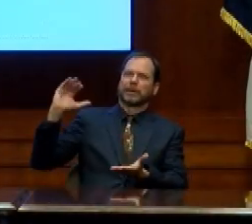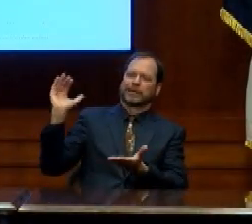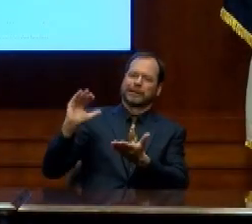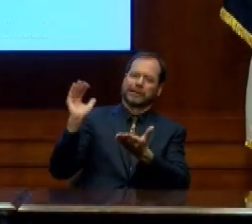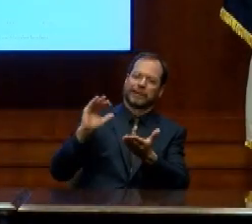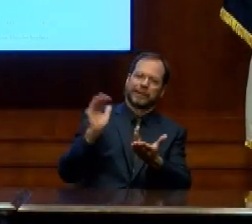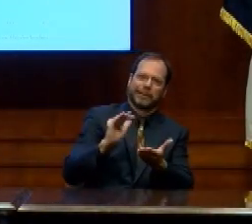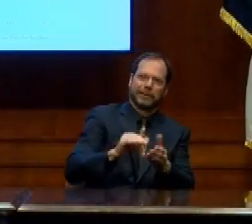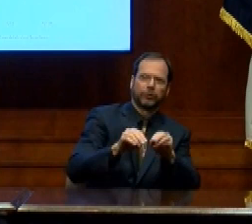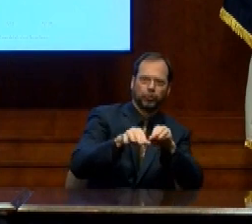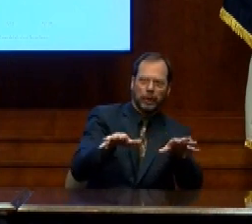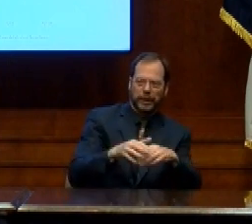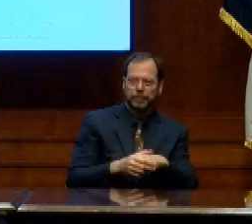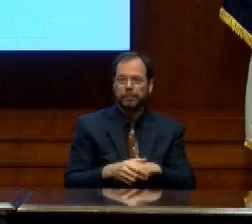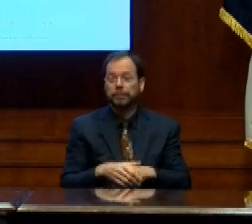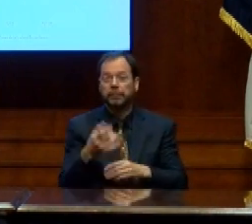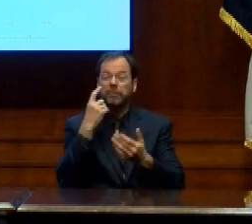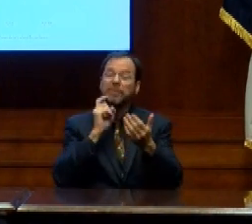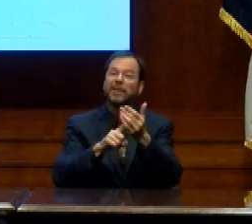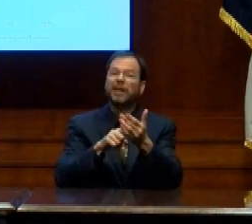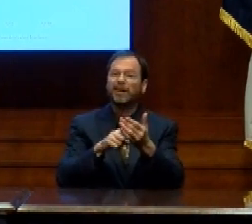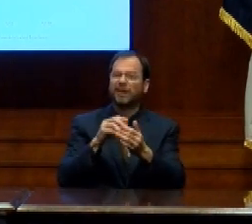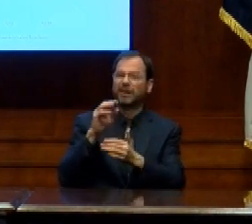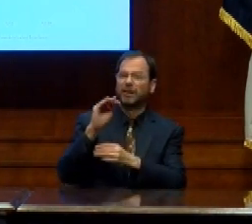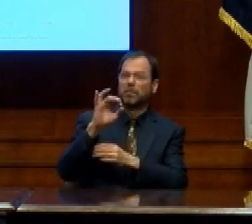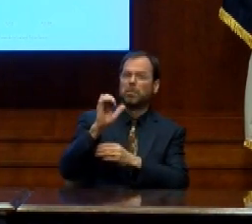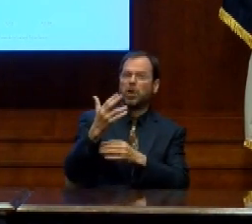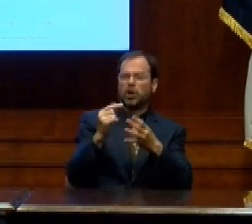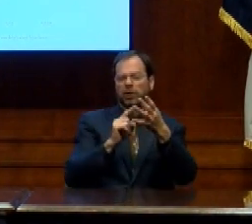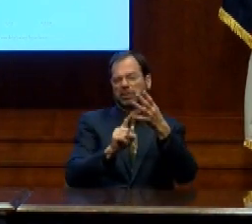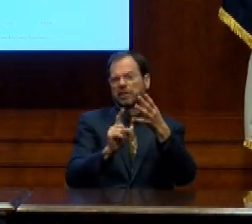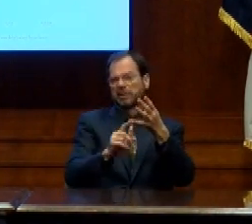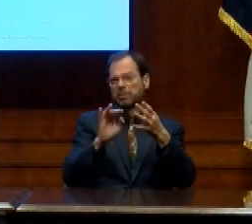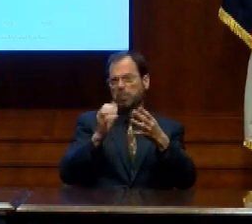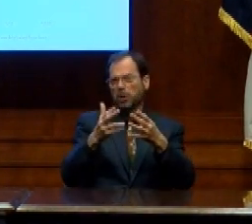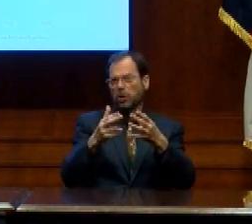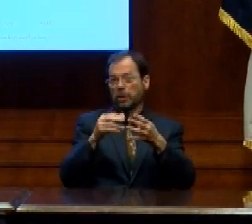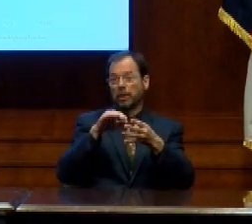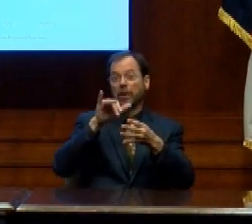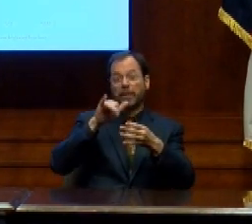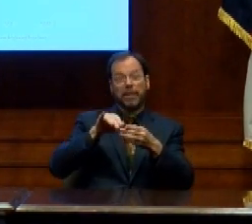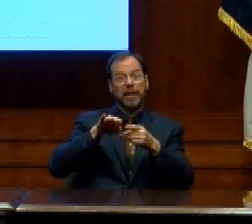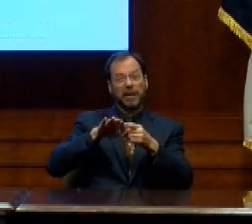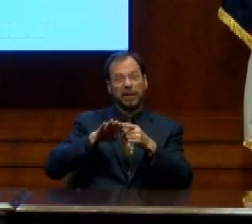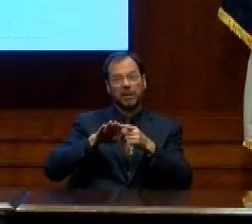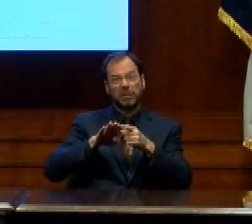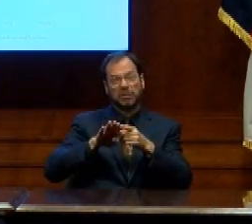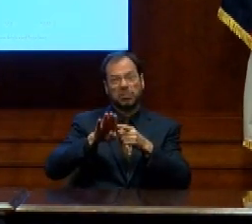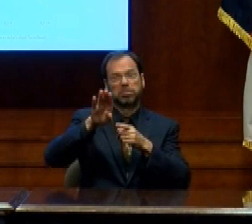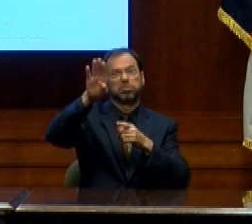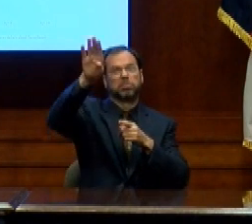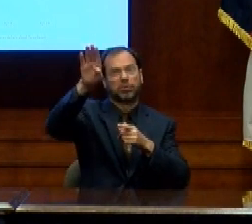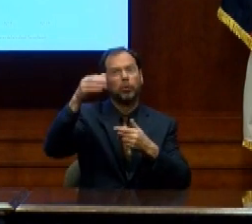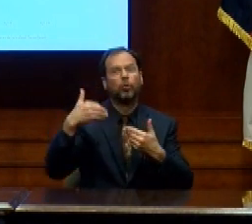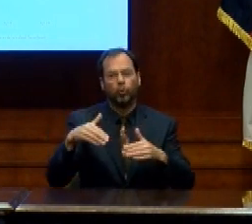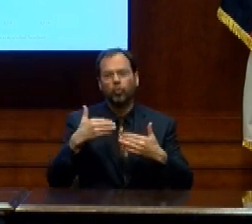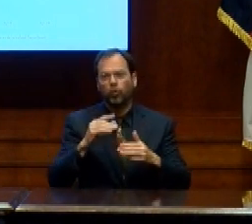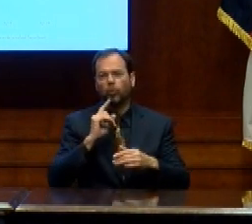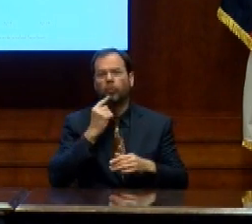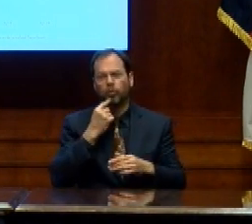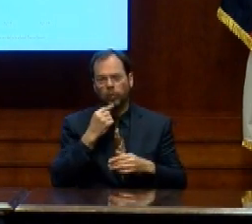spread. As you can see early on in the latter part of March, the angle was going almost vertically straight